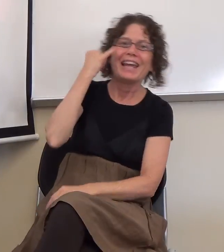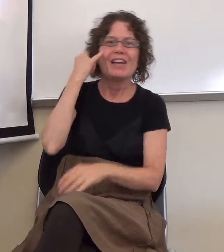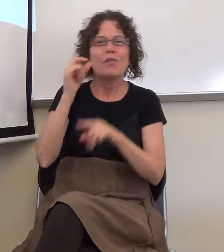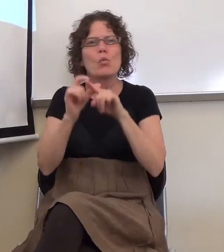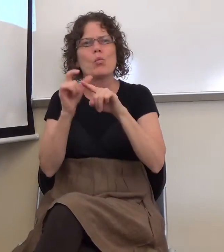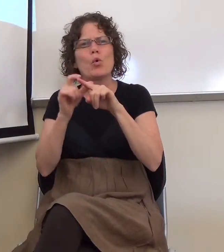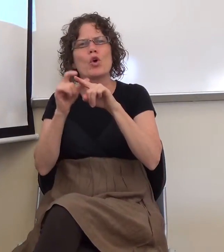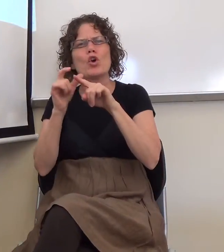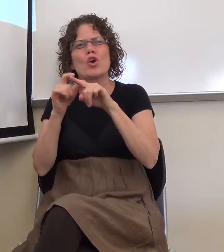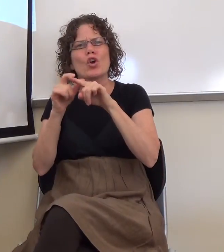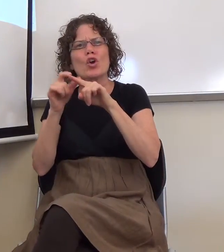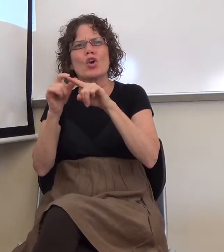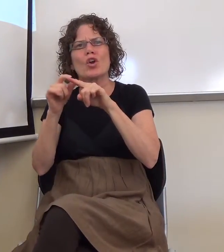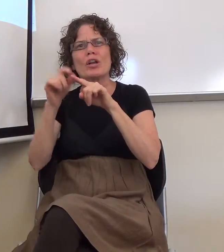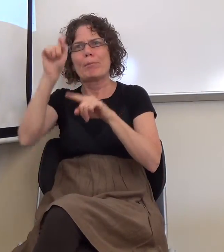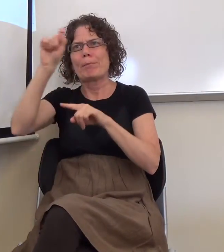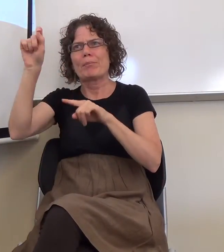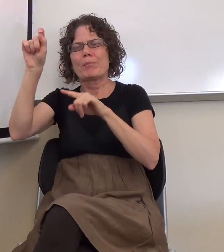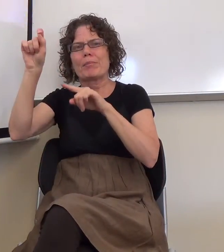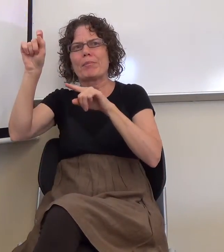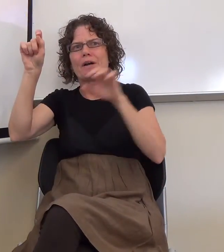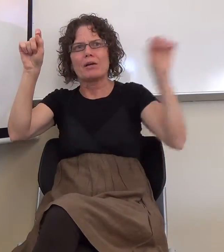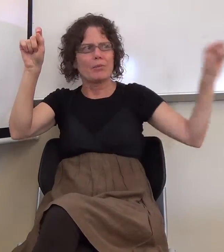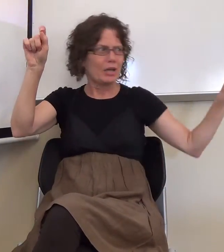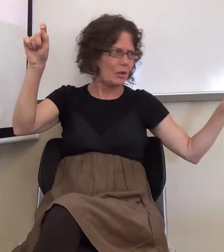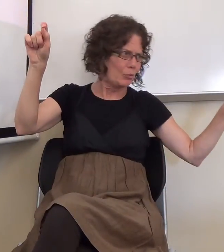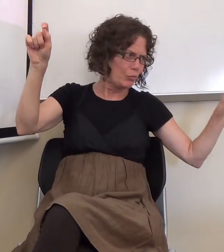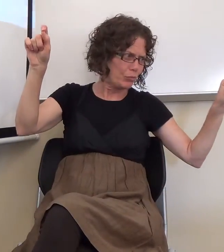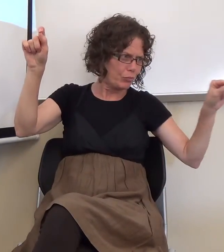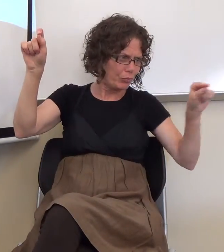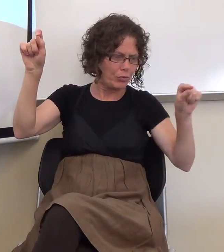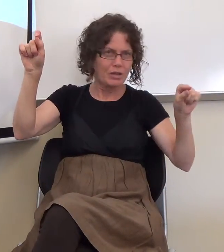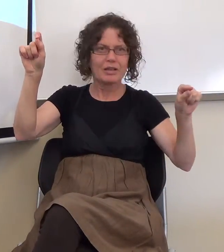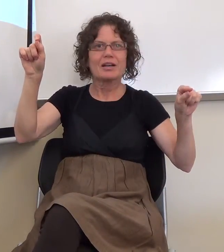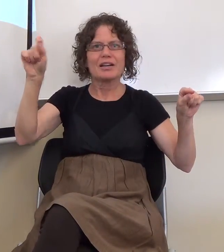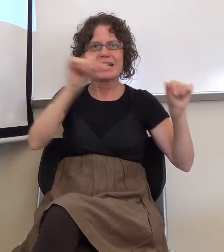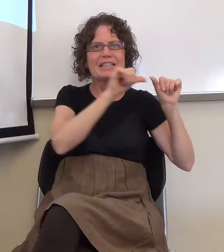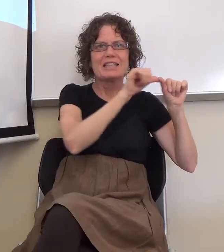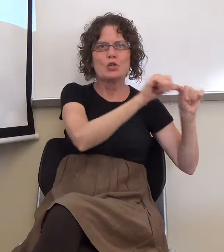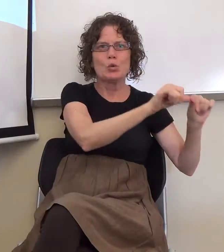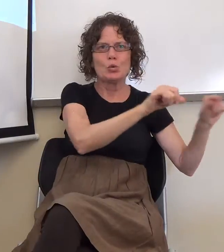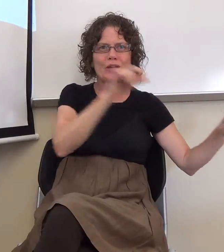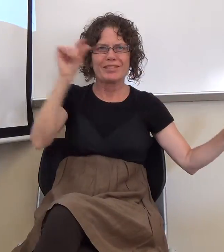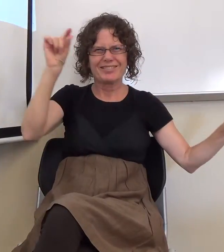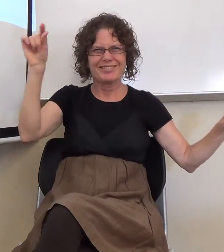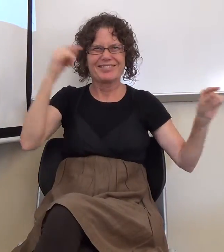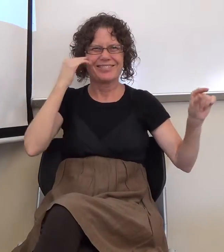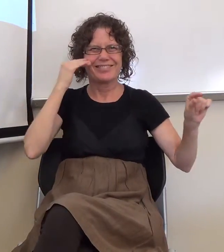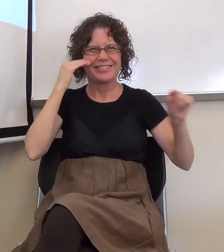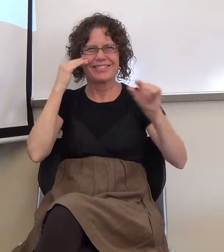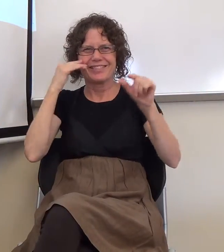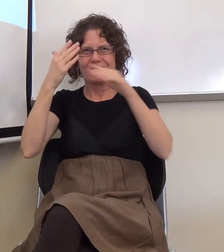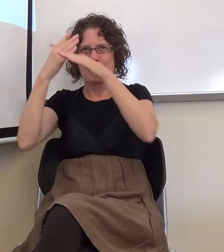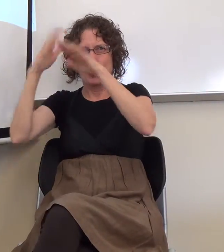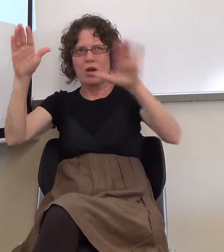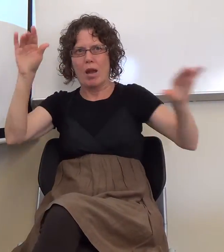on the line, see if you can, I don't know whether that my handwriting helps any, but the idea is now it's a little